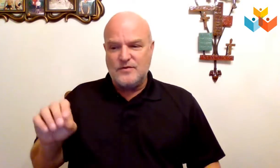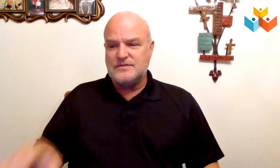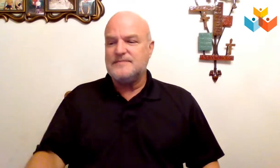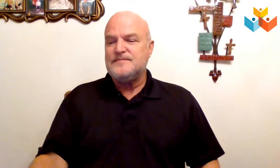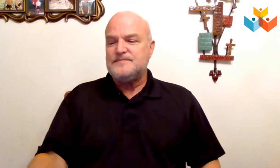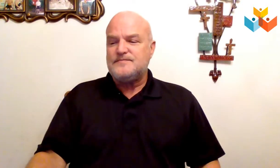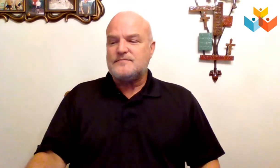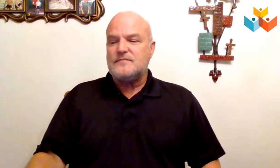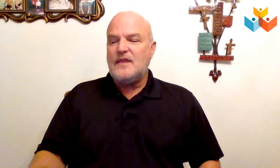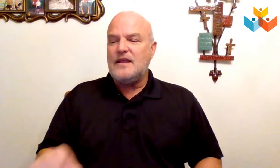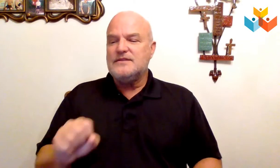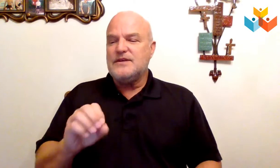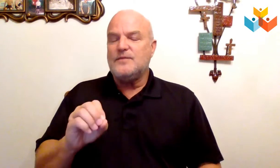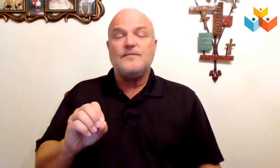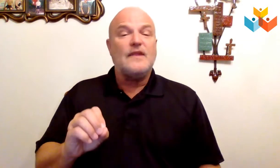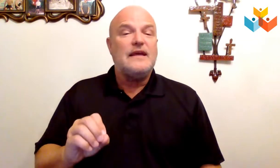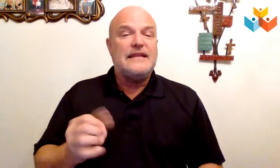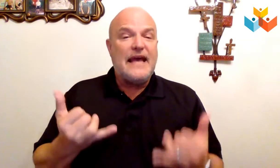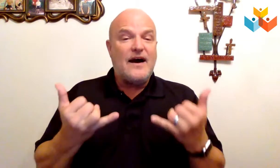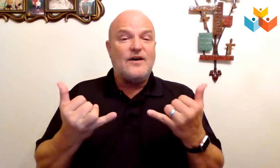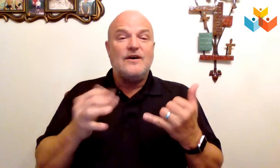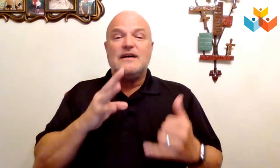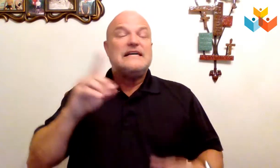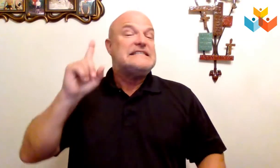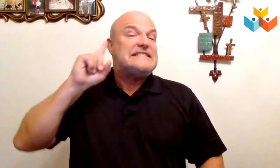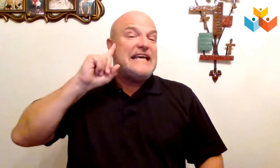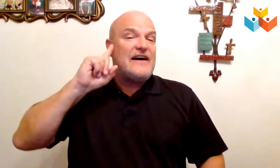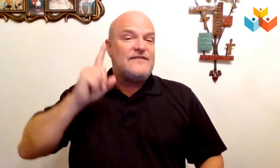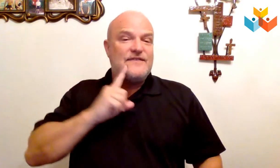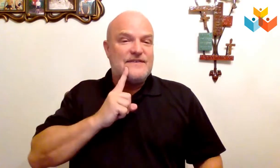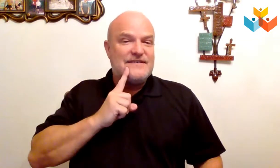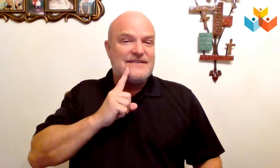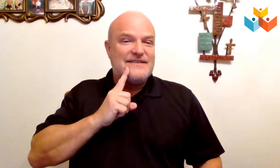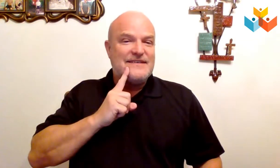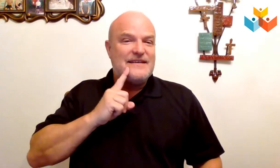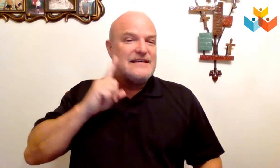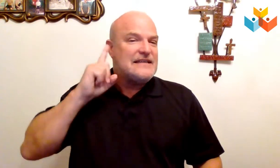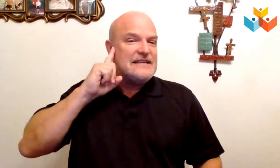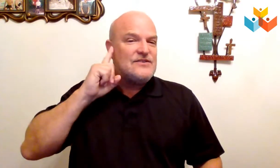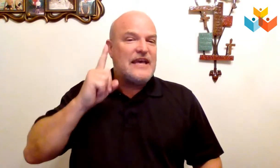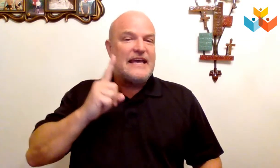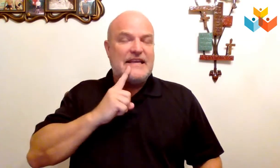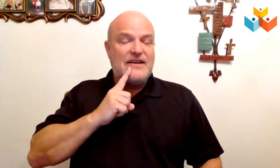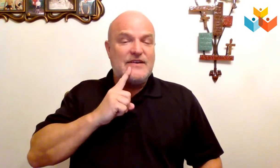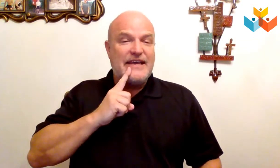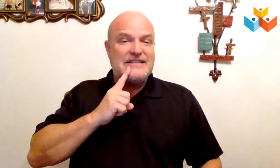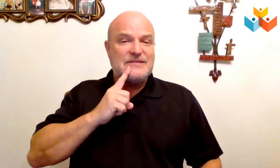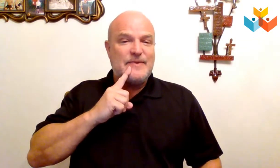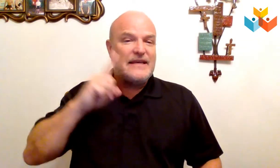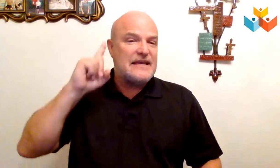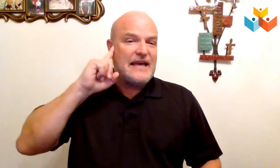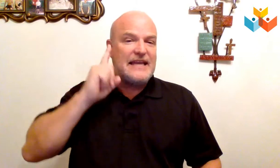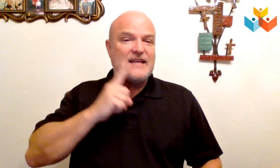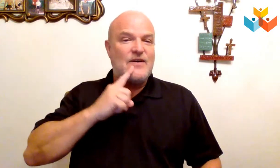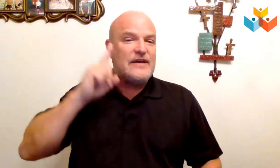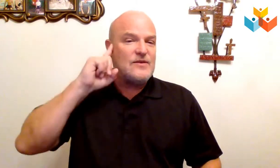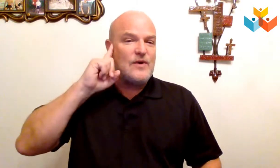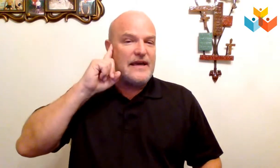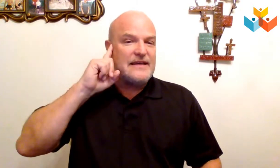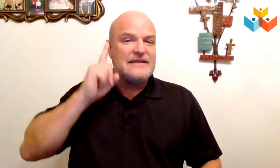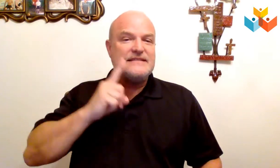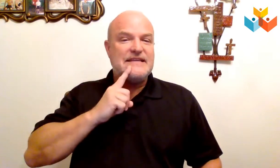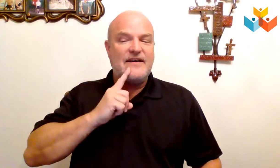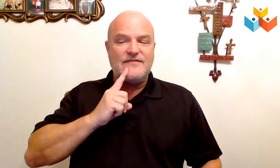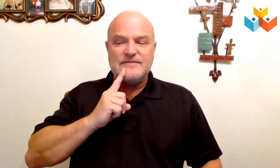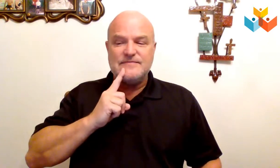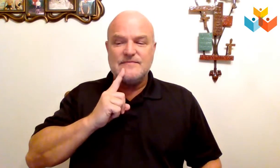and you have to finger spell those. So now, deaf. You can't hear and can't